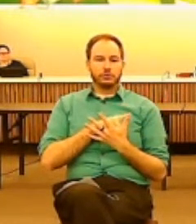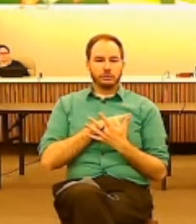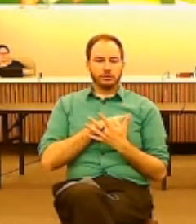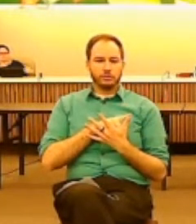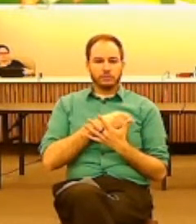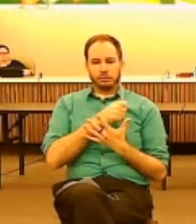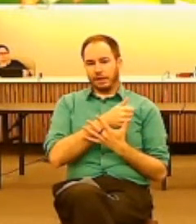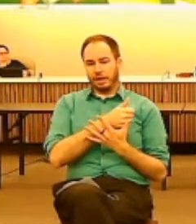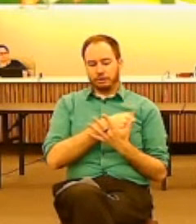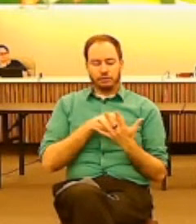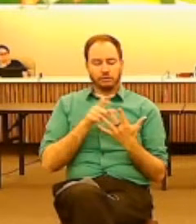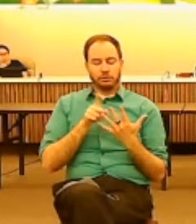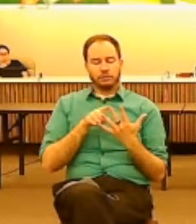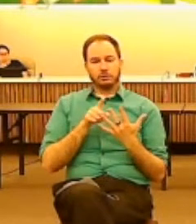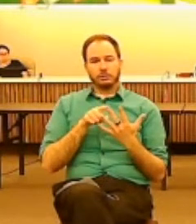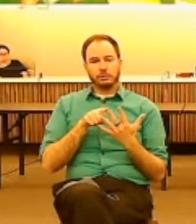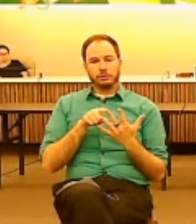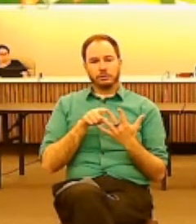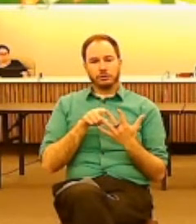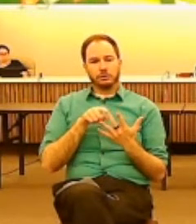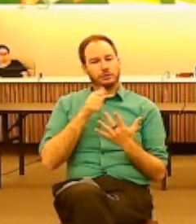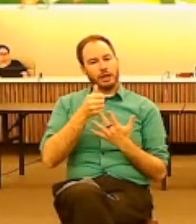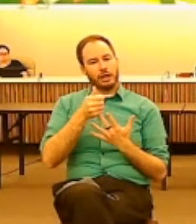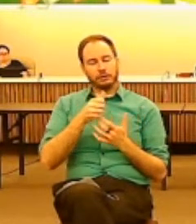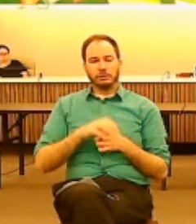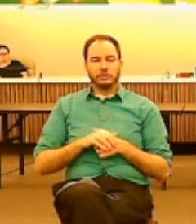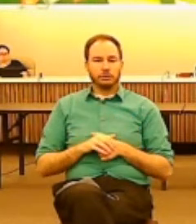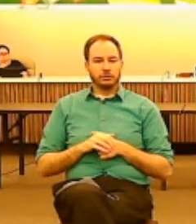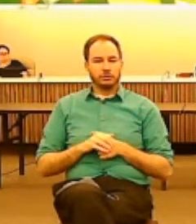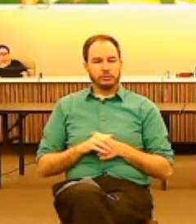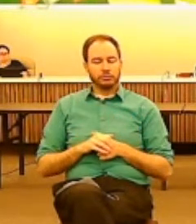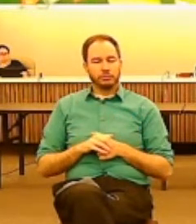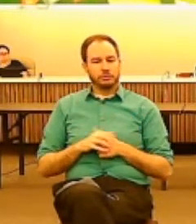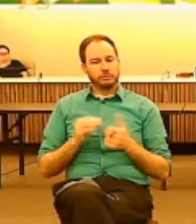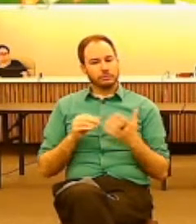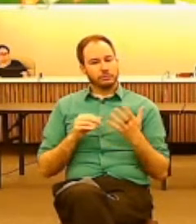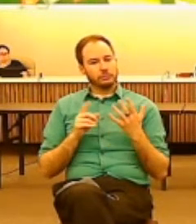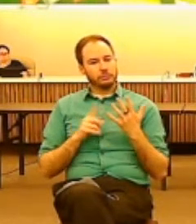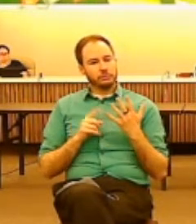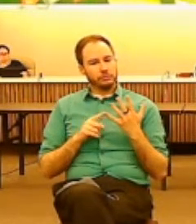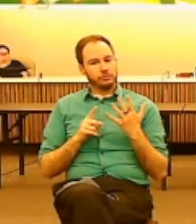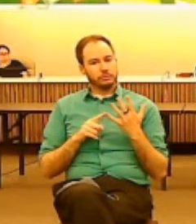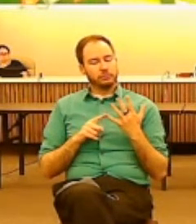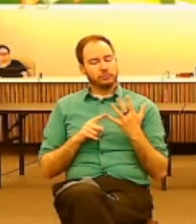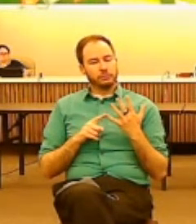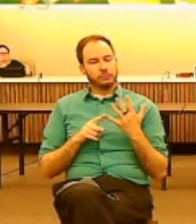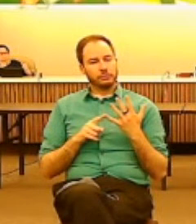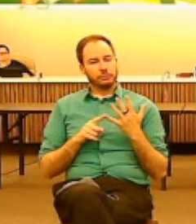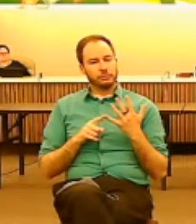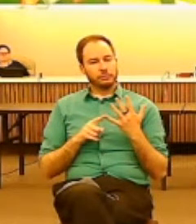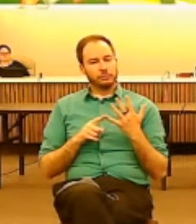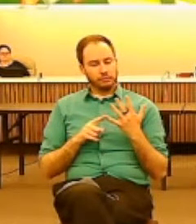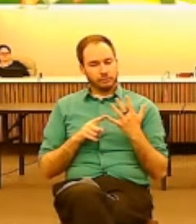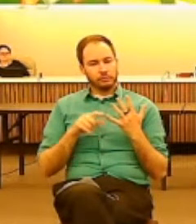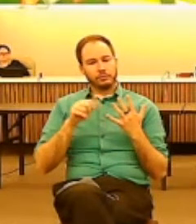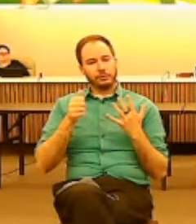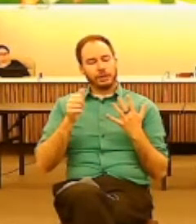Councilmember Belanca, Aye. Supervisor Schultz. Aye. Supervisor Schultz and fellow board members, I have resolution